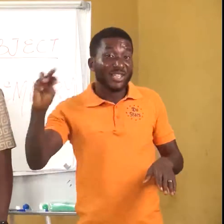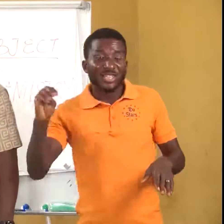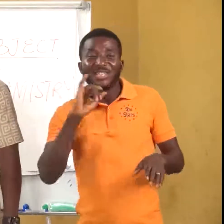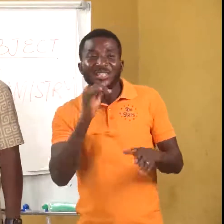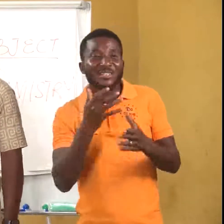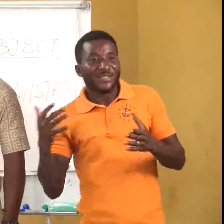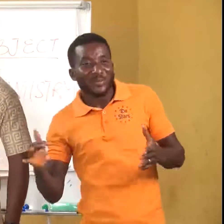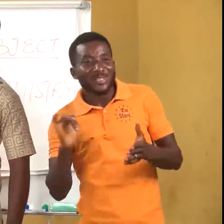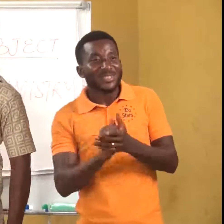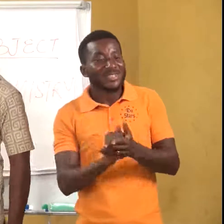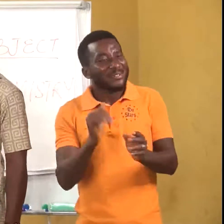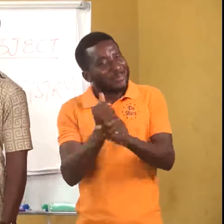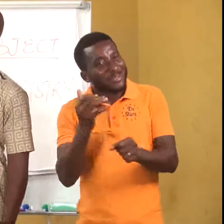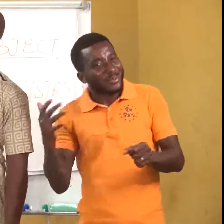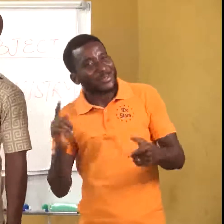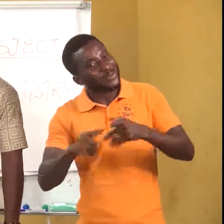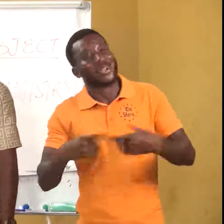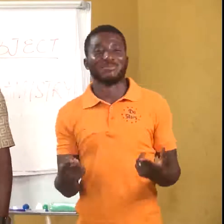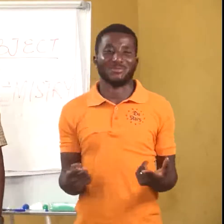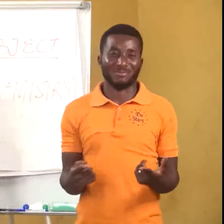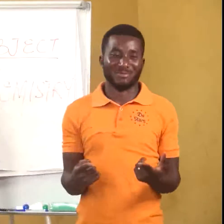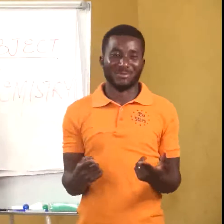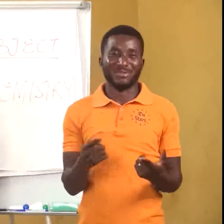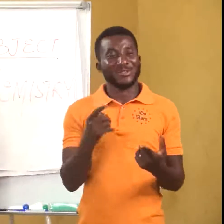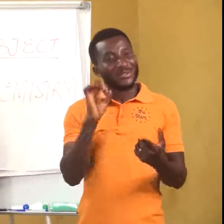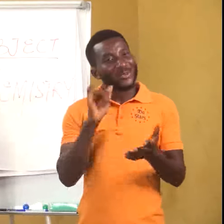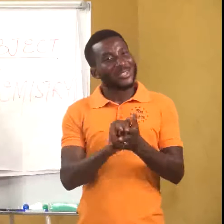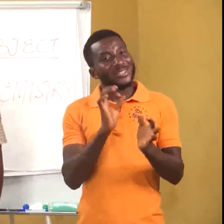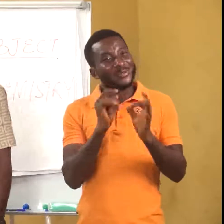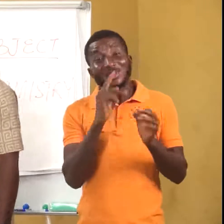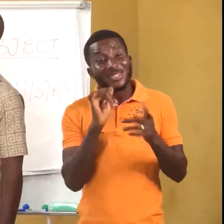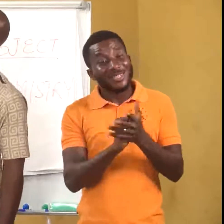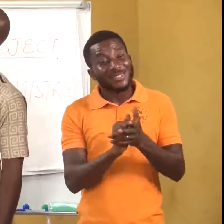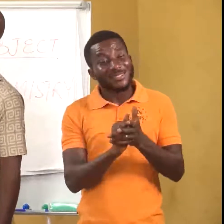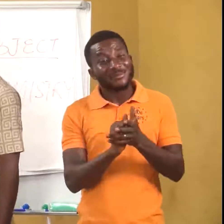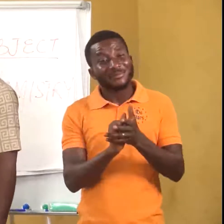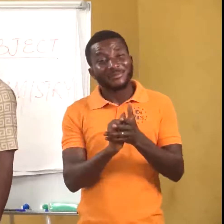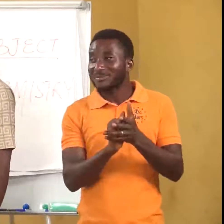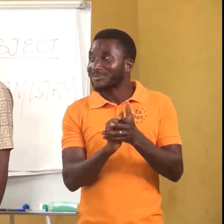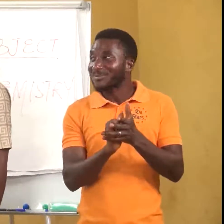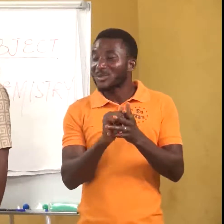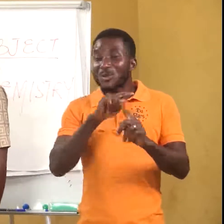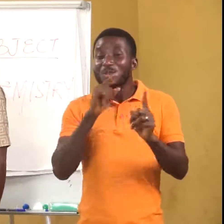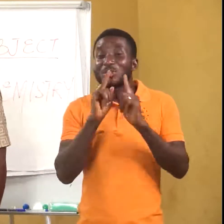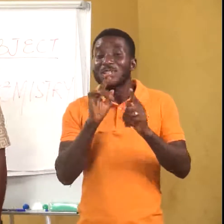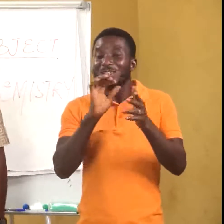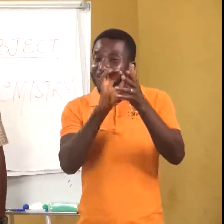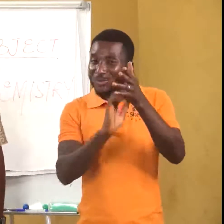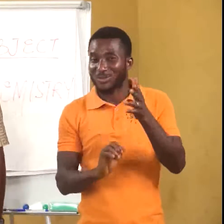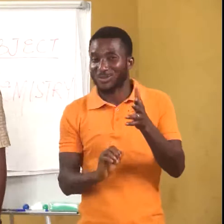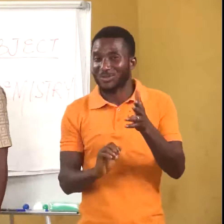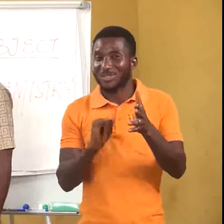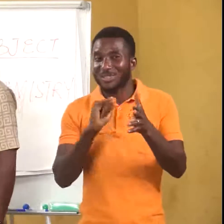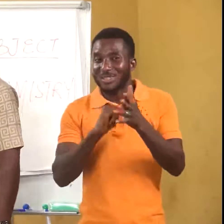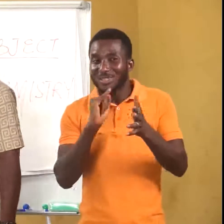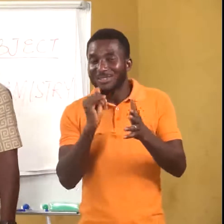that causes another thing to happen. So that if we say reducing agent, we are referring to these substances that causes reduction.